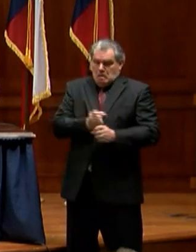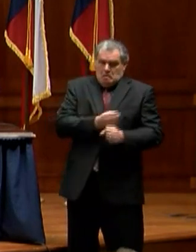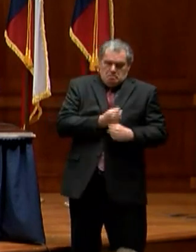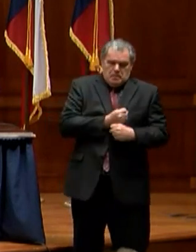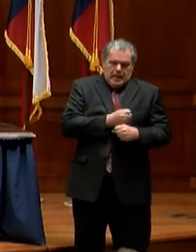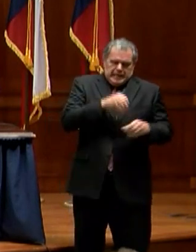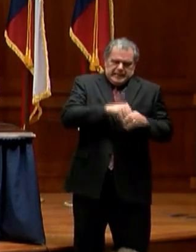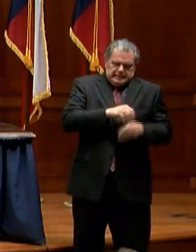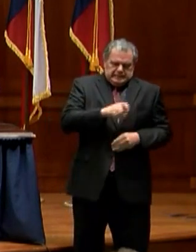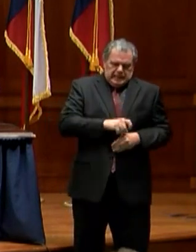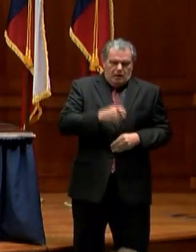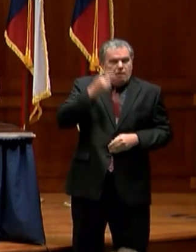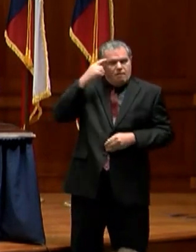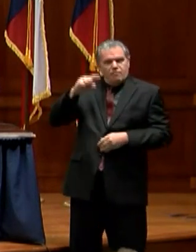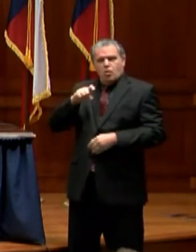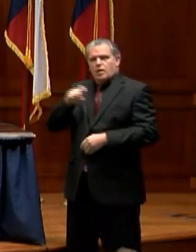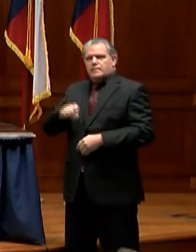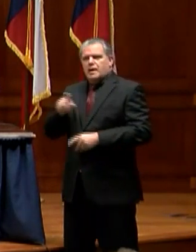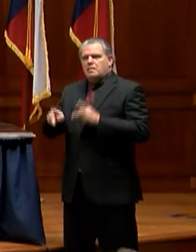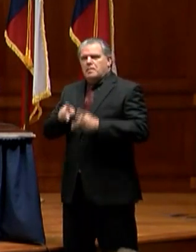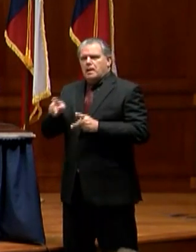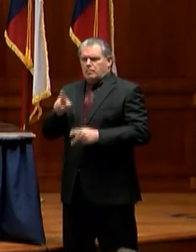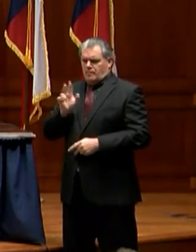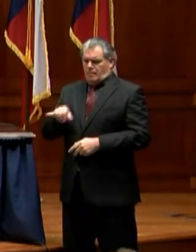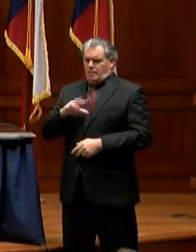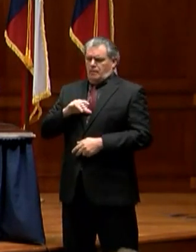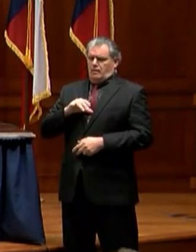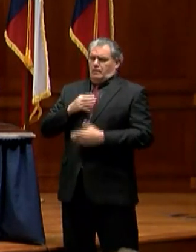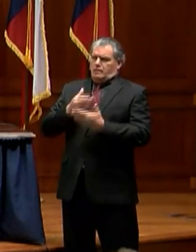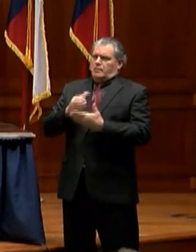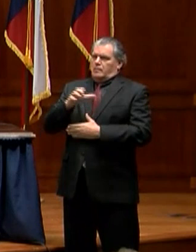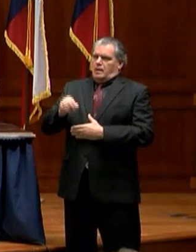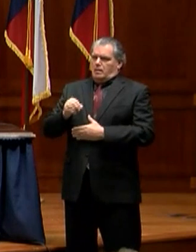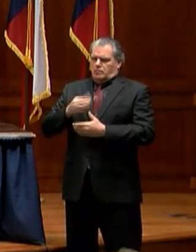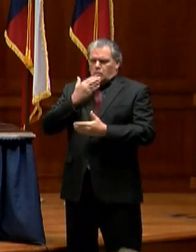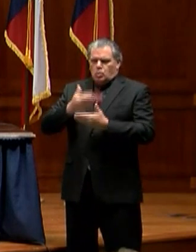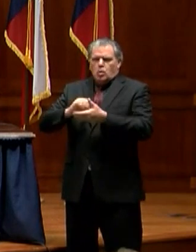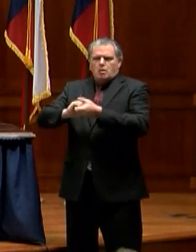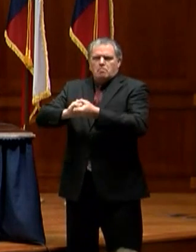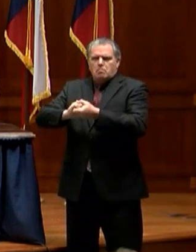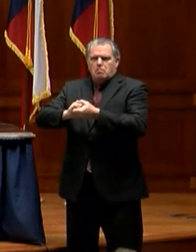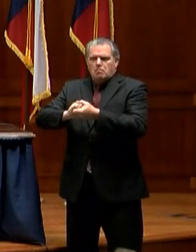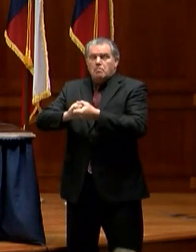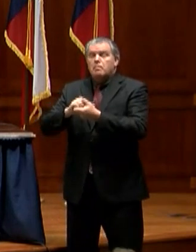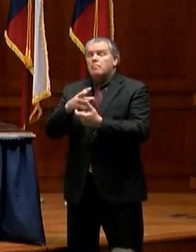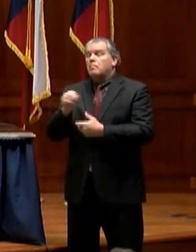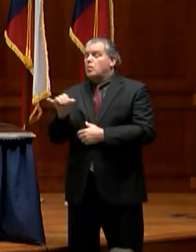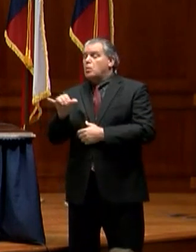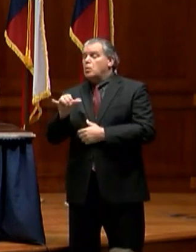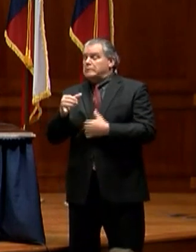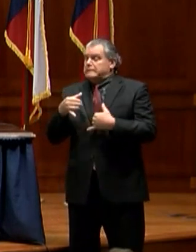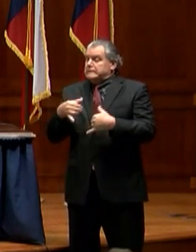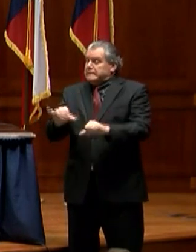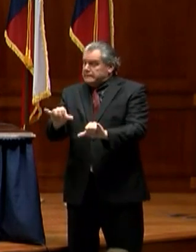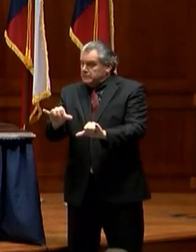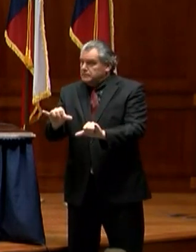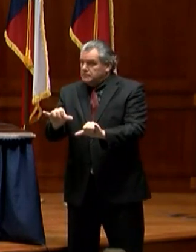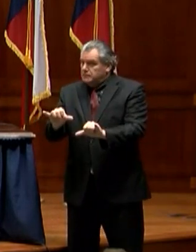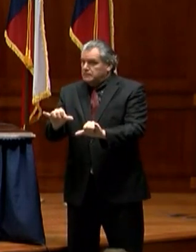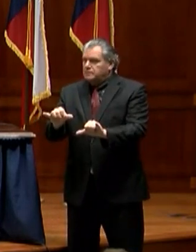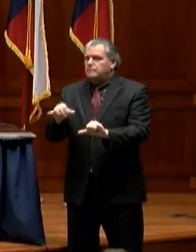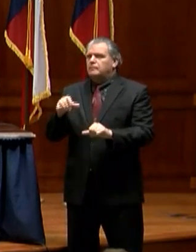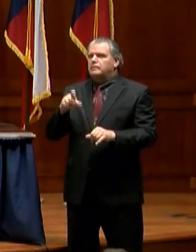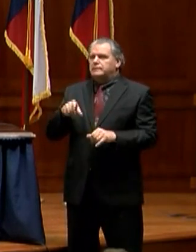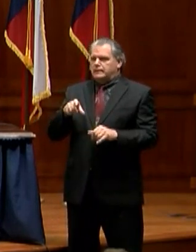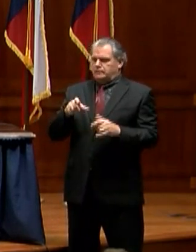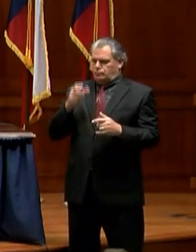today. I think that's going to be a great partnership even going forward. And what we haven't talked about yet that we will continue to work on is the